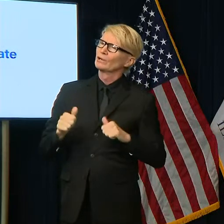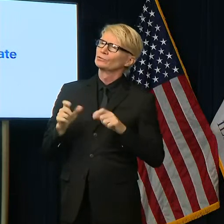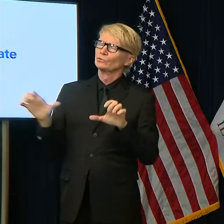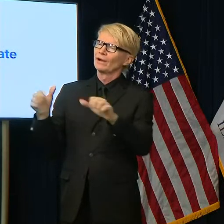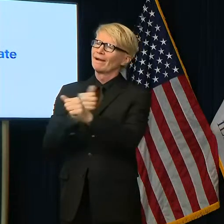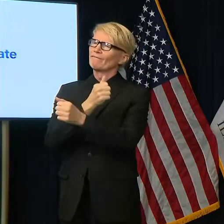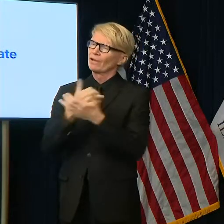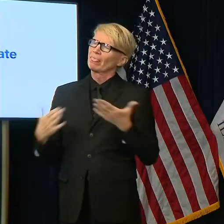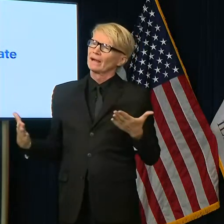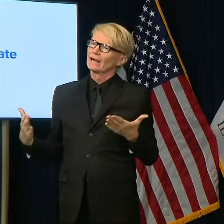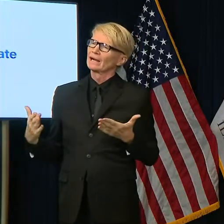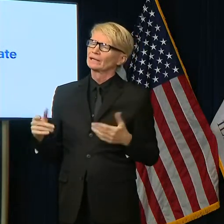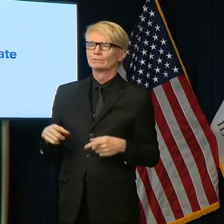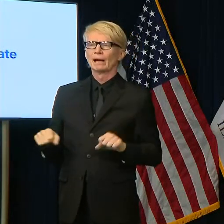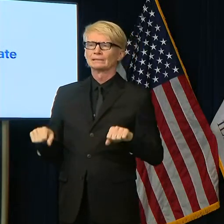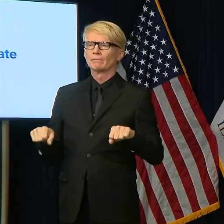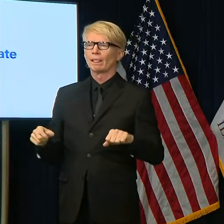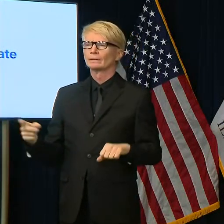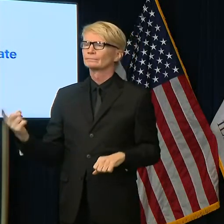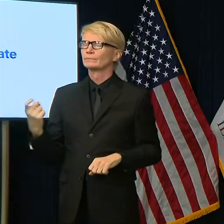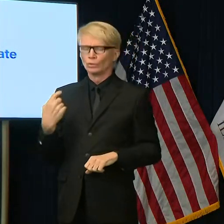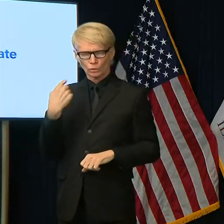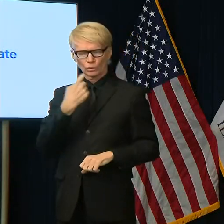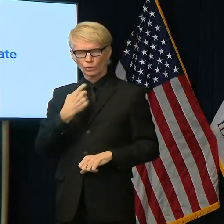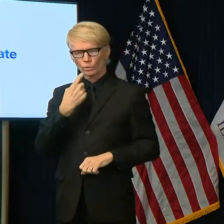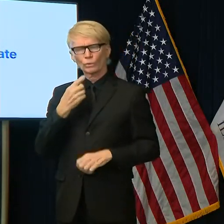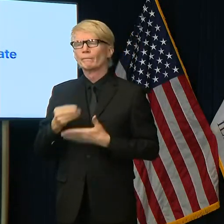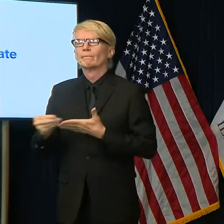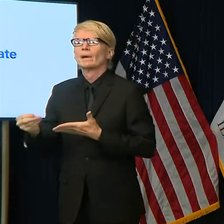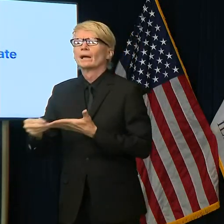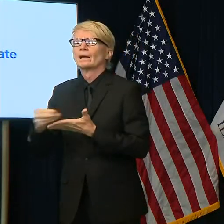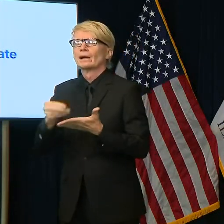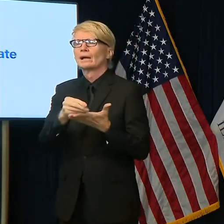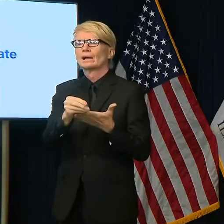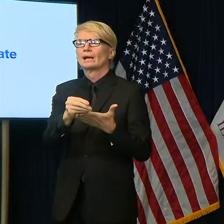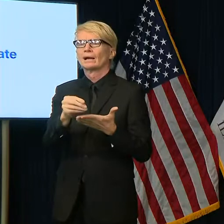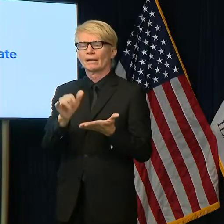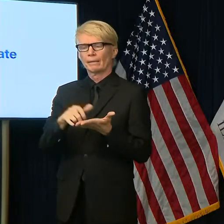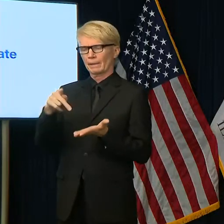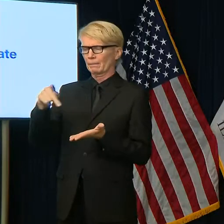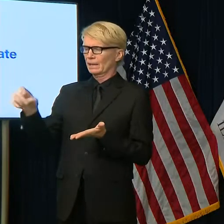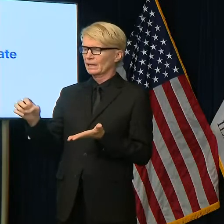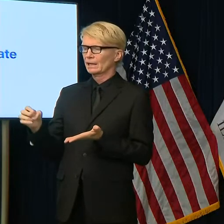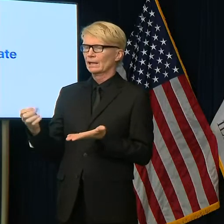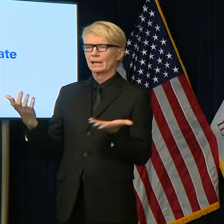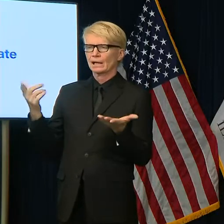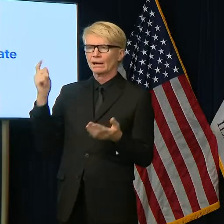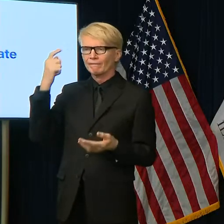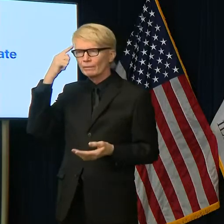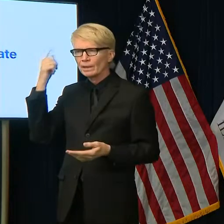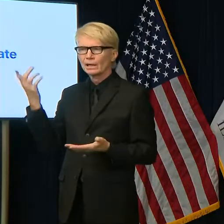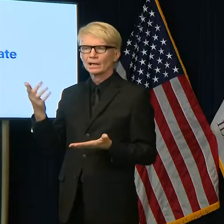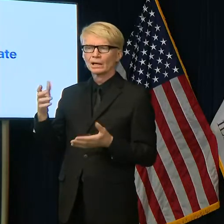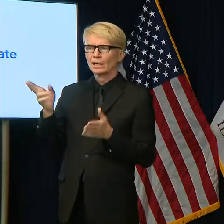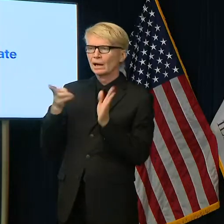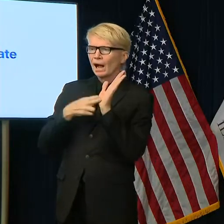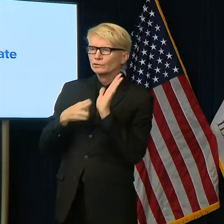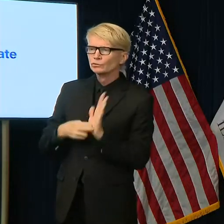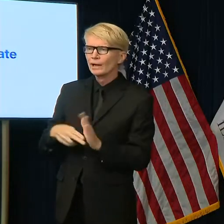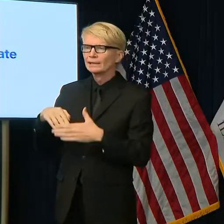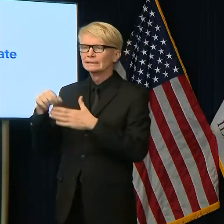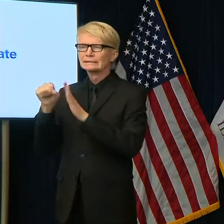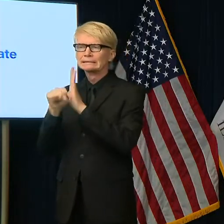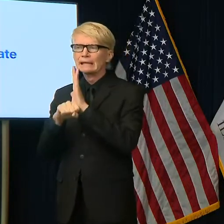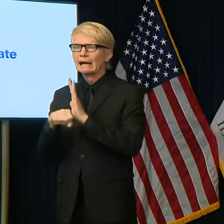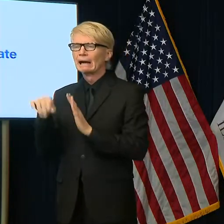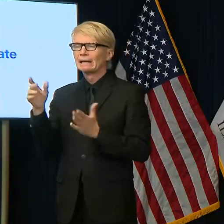PPE? Who bought the ineffective hand sanitizer? Is that done on site? Is that done by IDVA? Is that a CMS master contract?